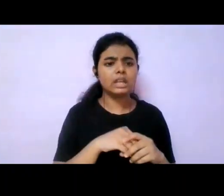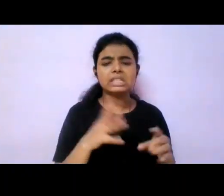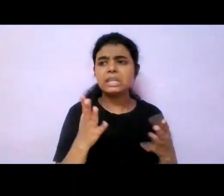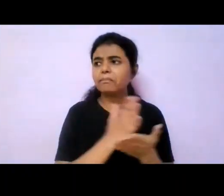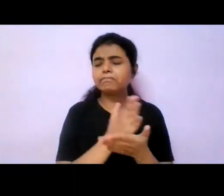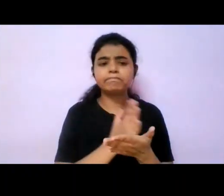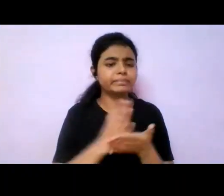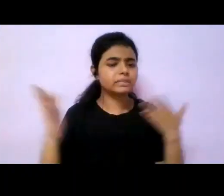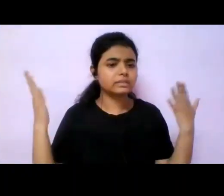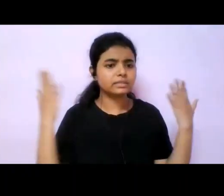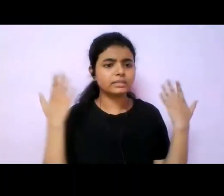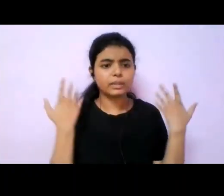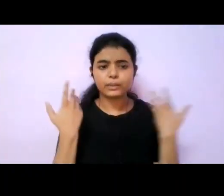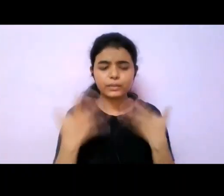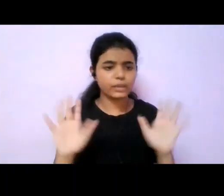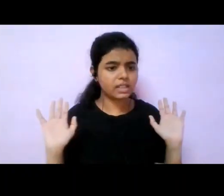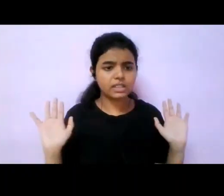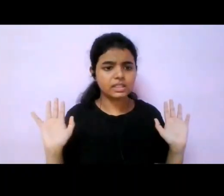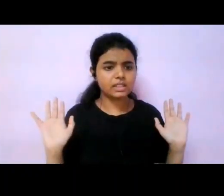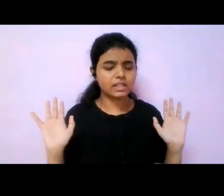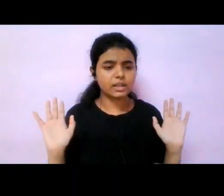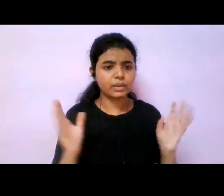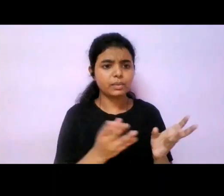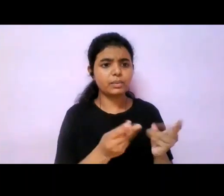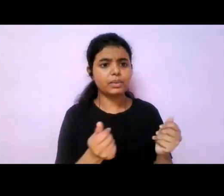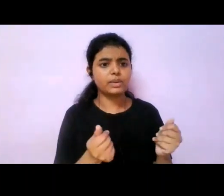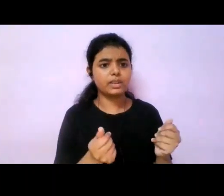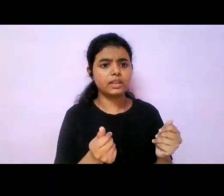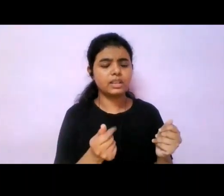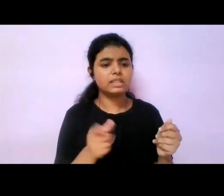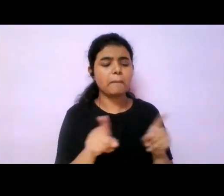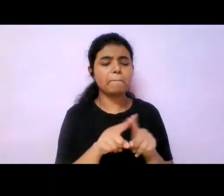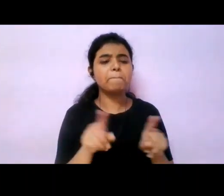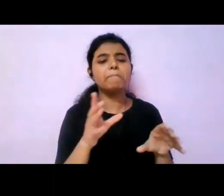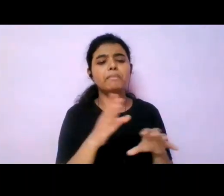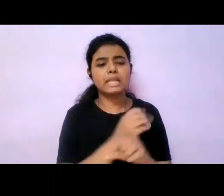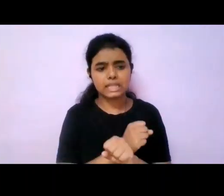are, you know, where the language of you is of lack.